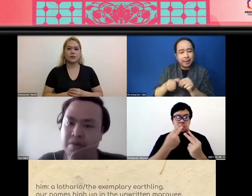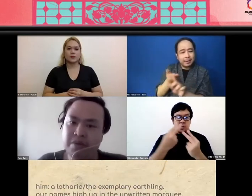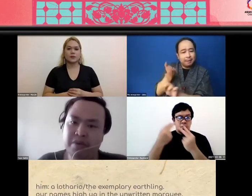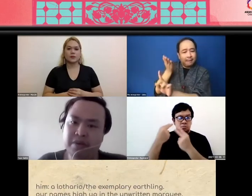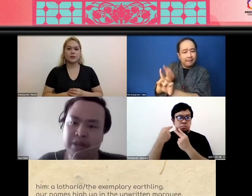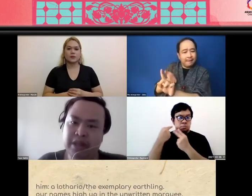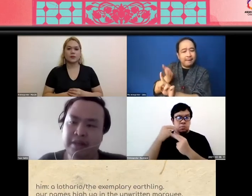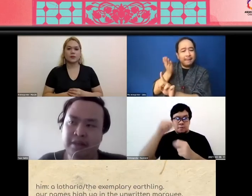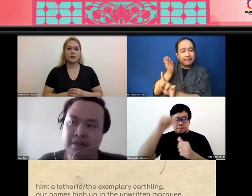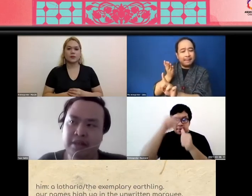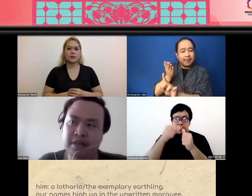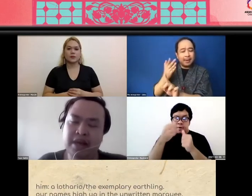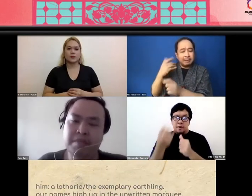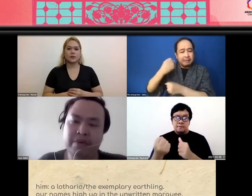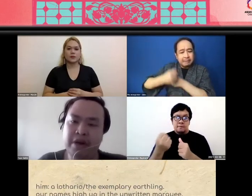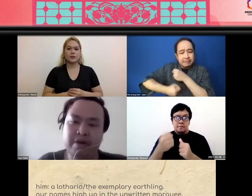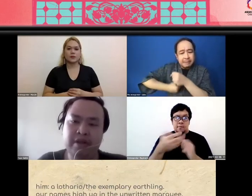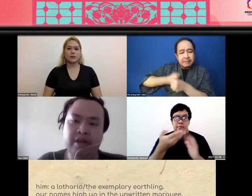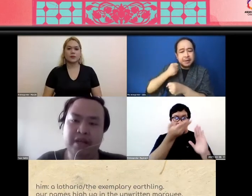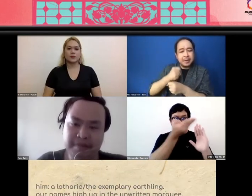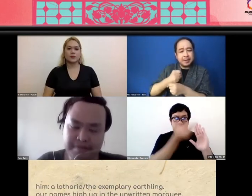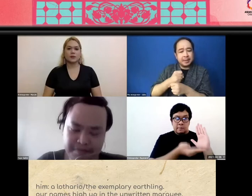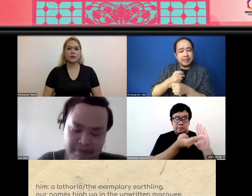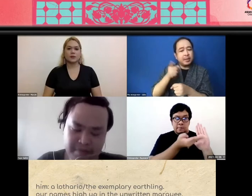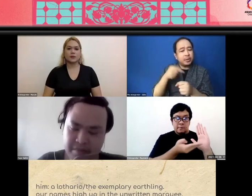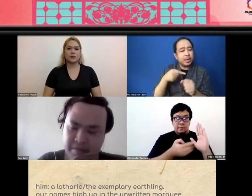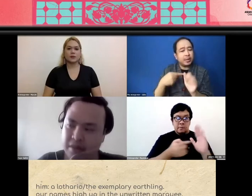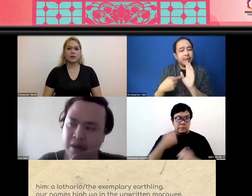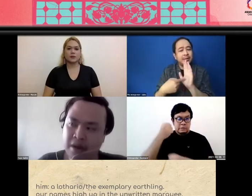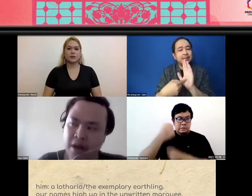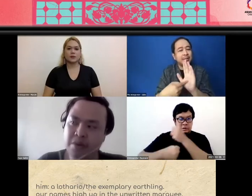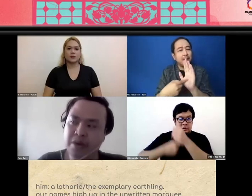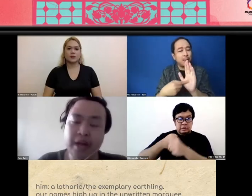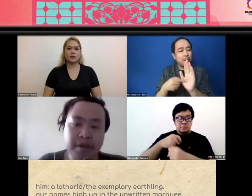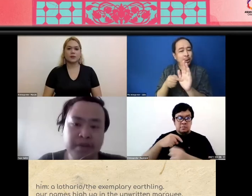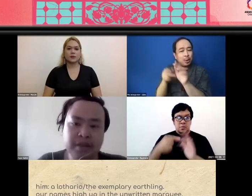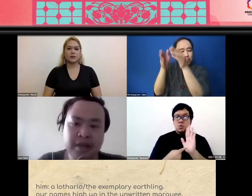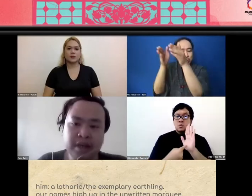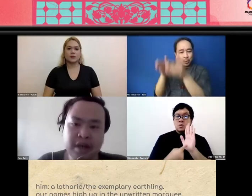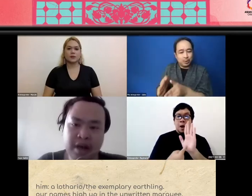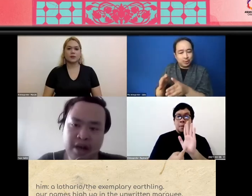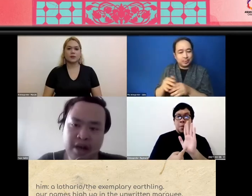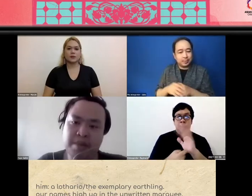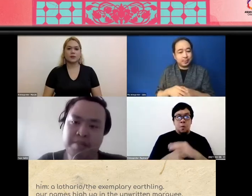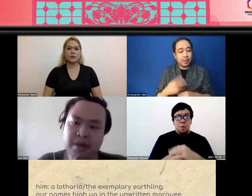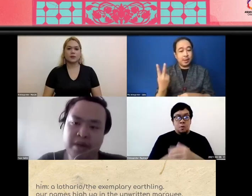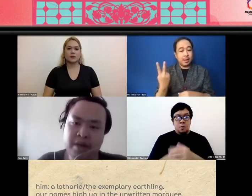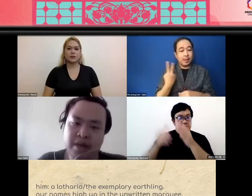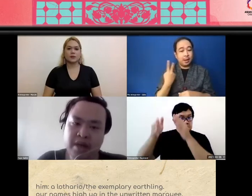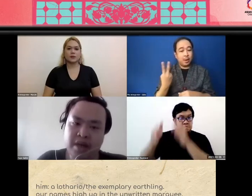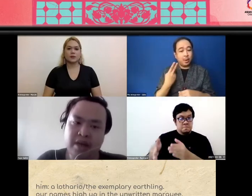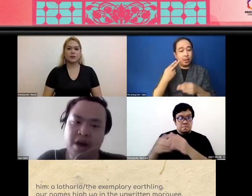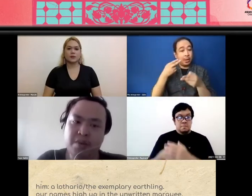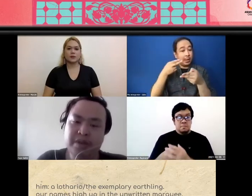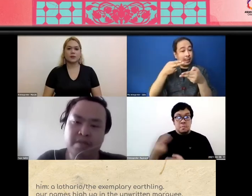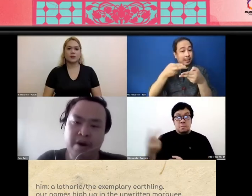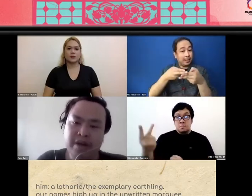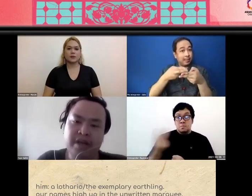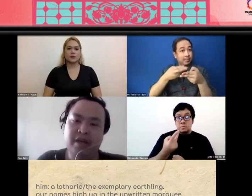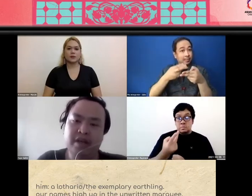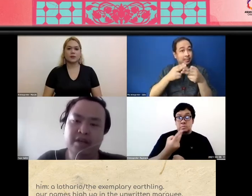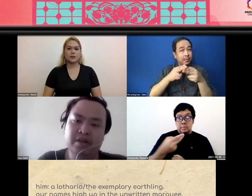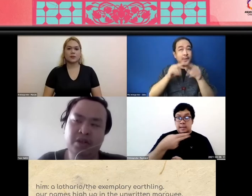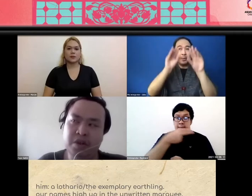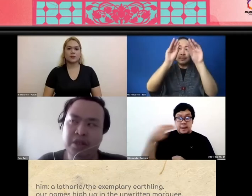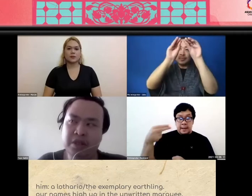Lothario / the exemplary earthling. Our names high up in the unwritten